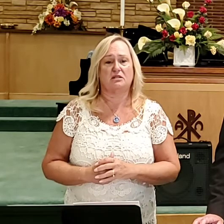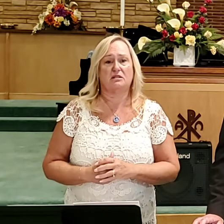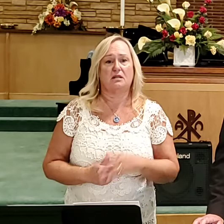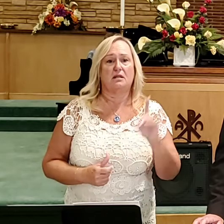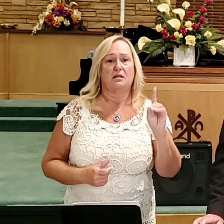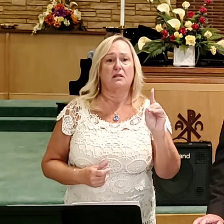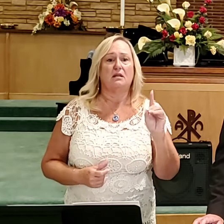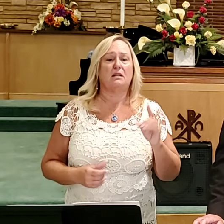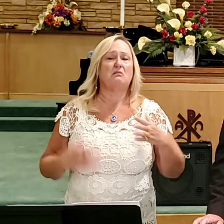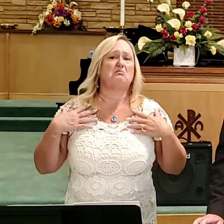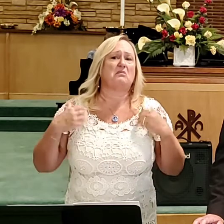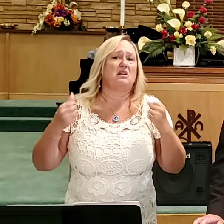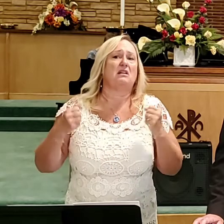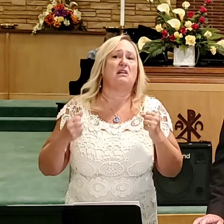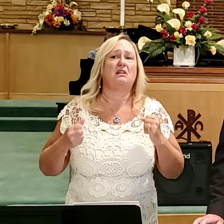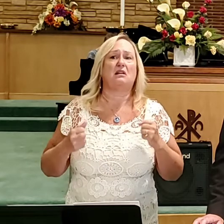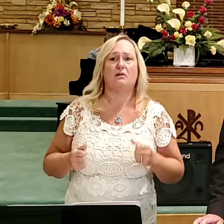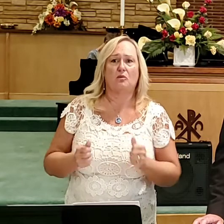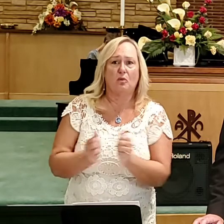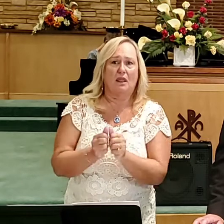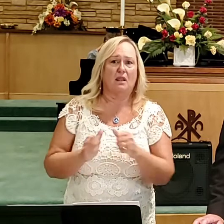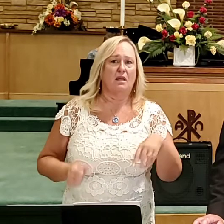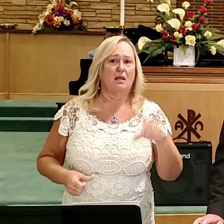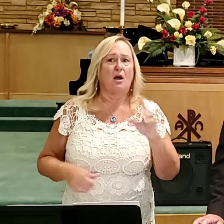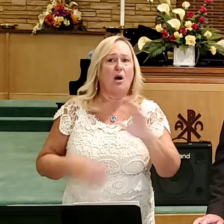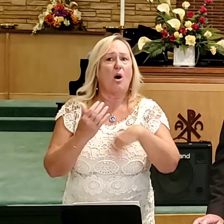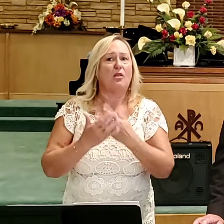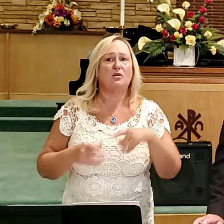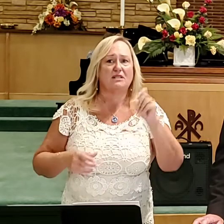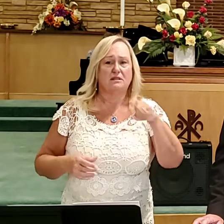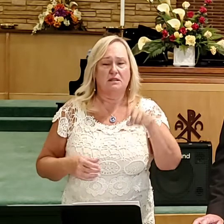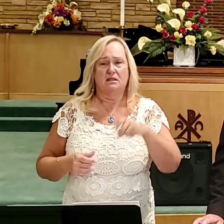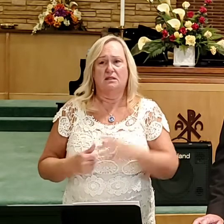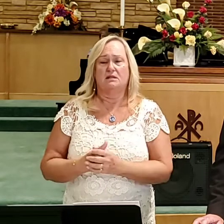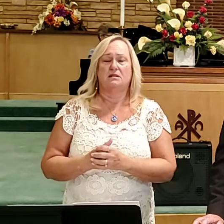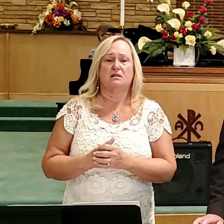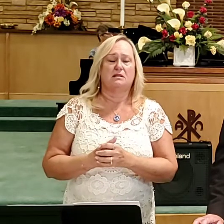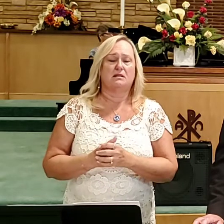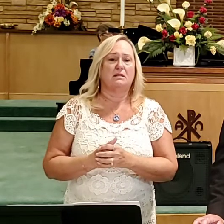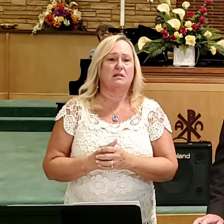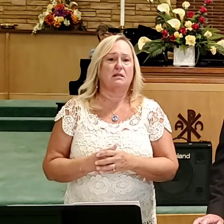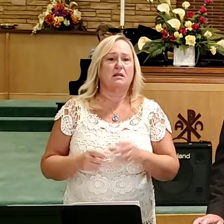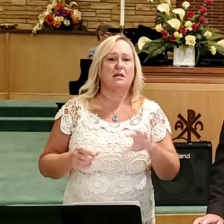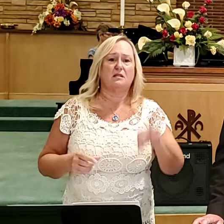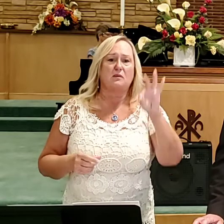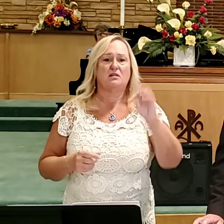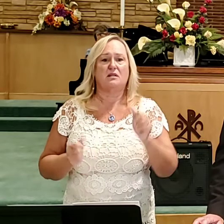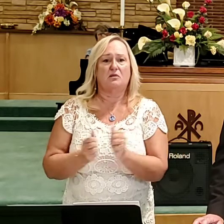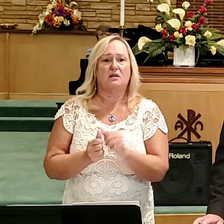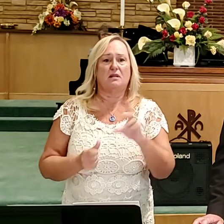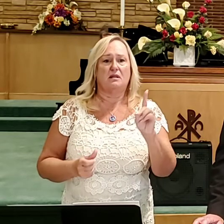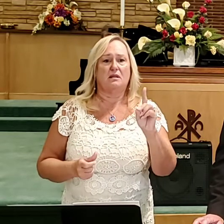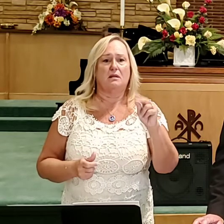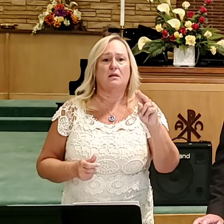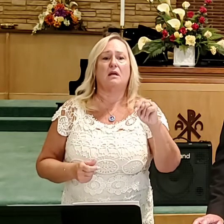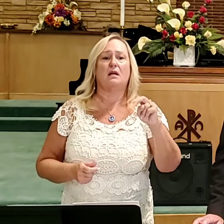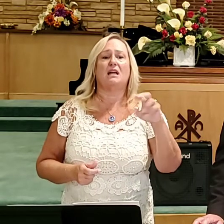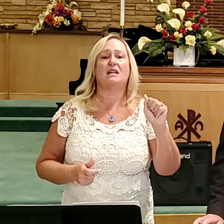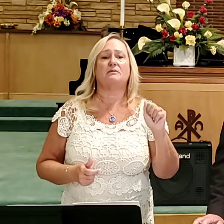We pray your healing with all those in need, and especially with Donna,